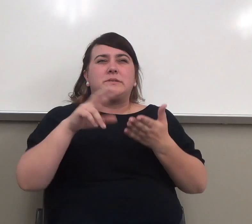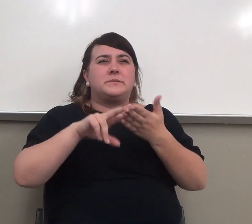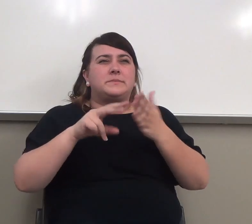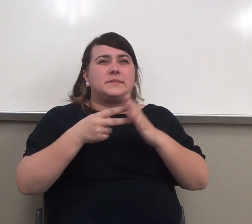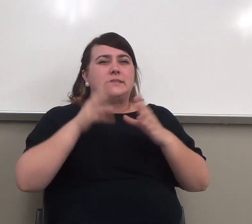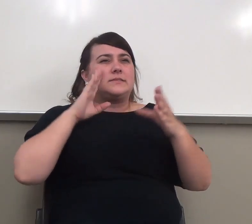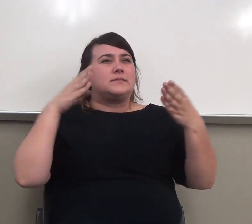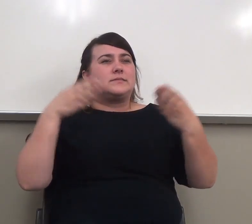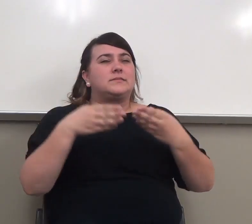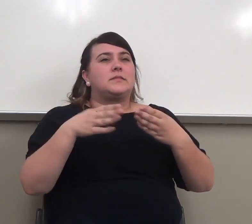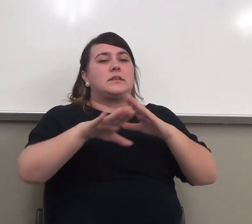with